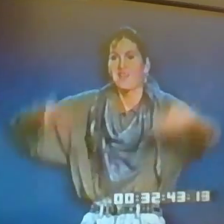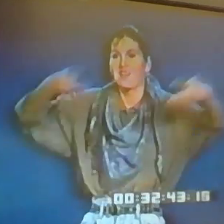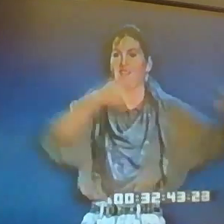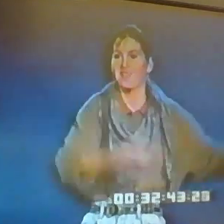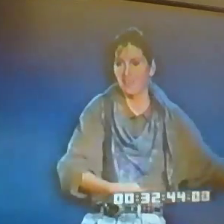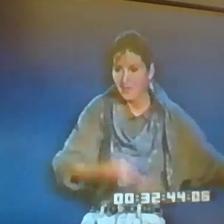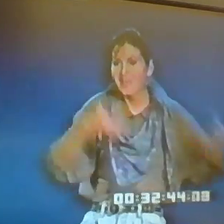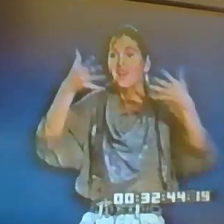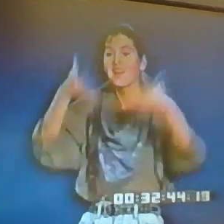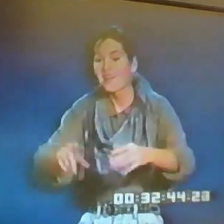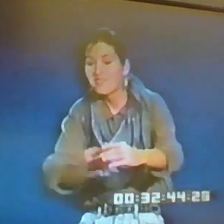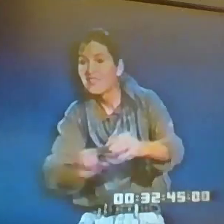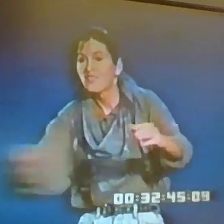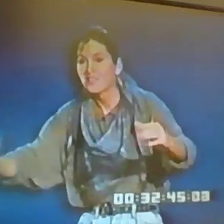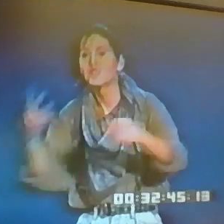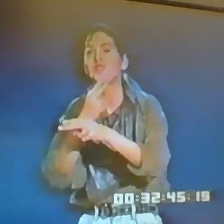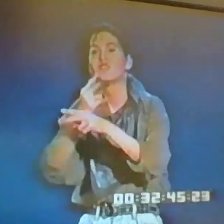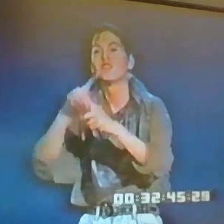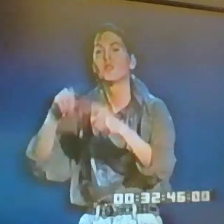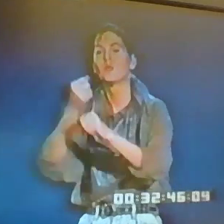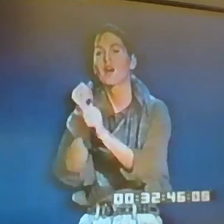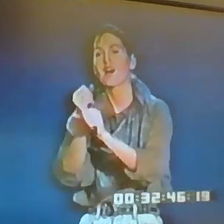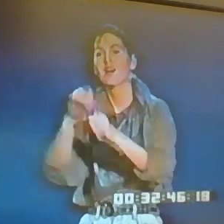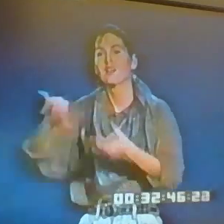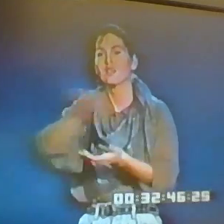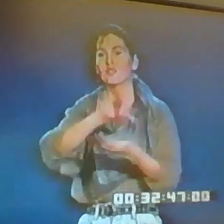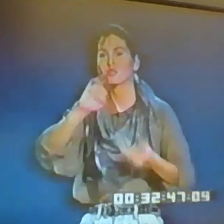Before you place the fish in the pan,